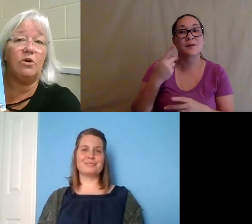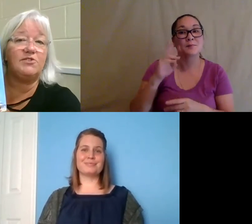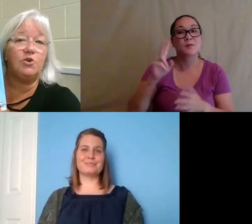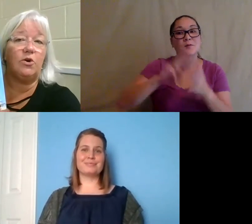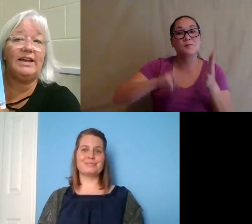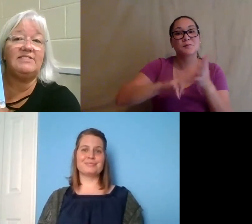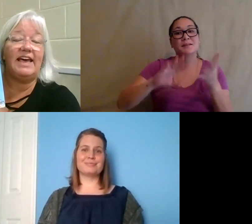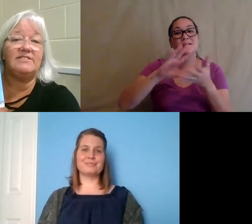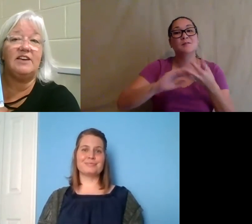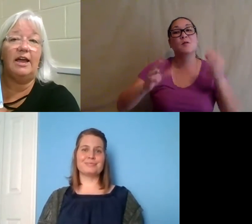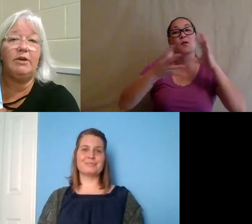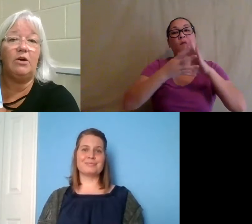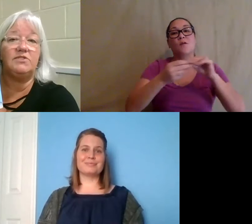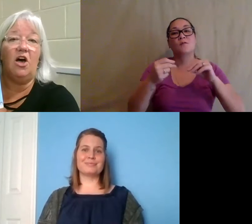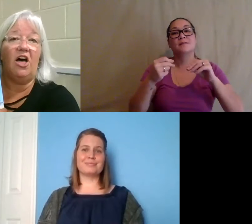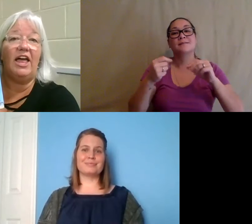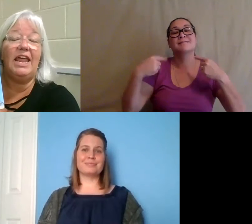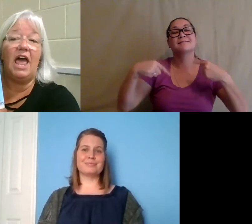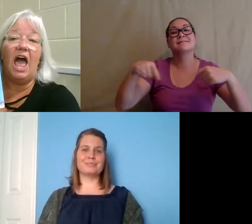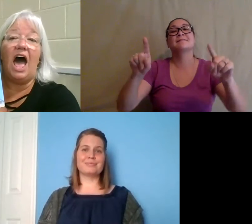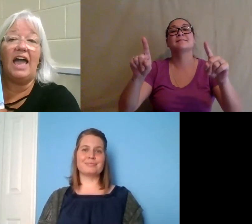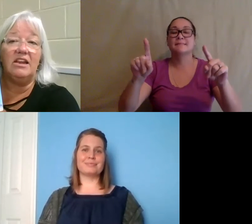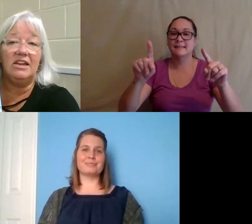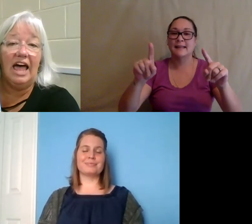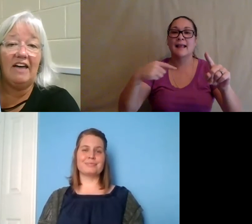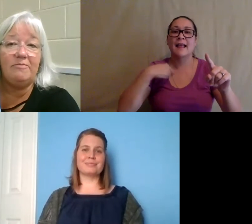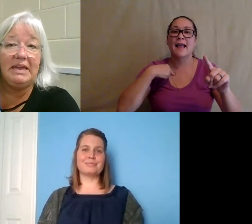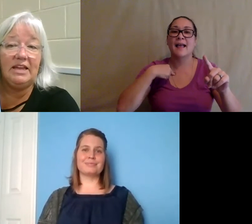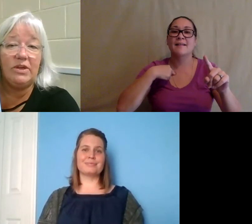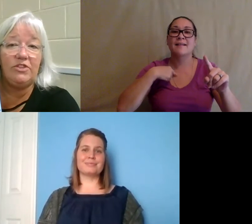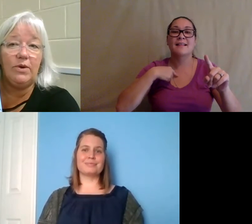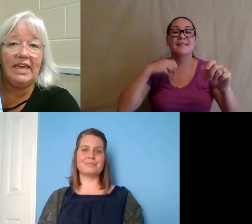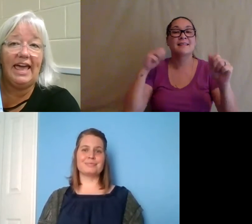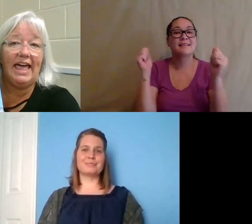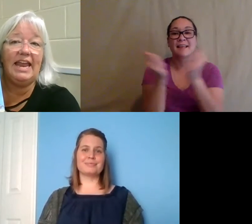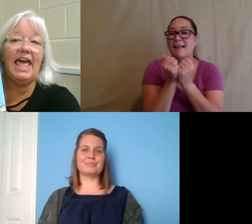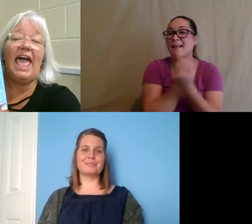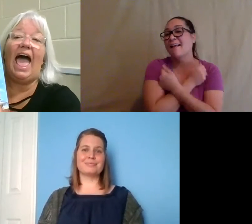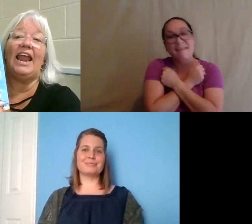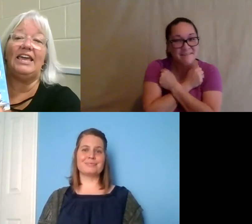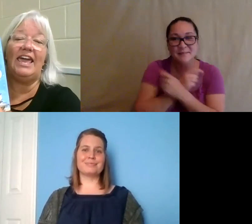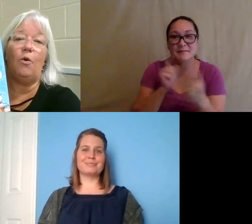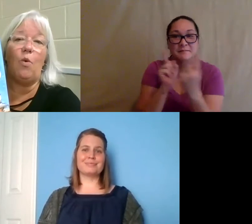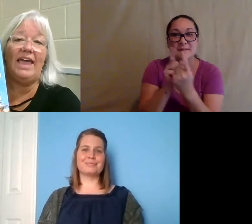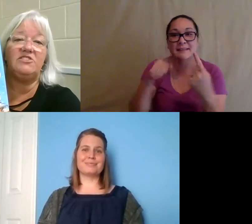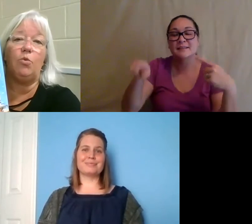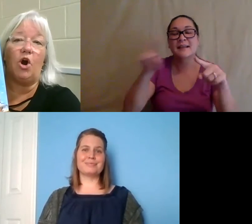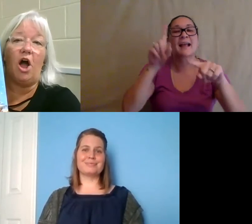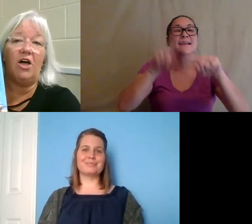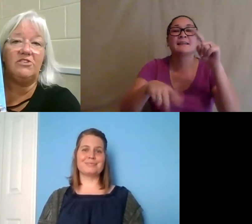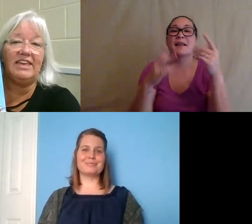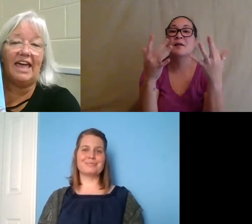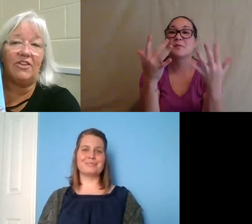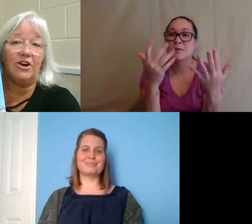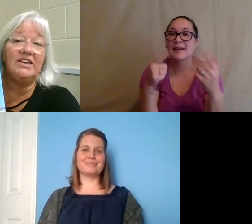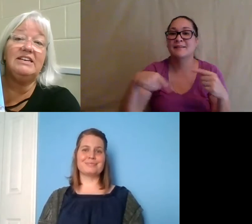reading more stories as time goes on. I love meeting with you again, and I can't wait till we're